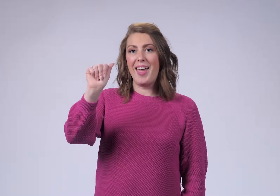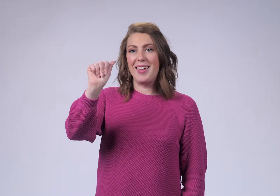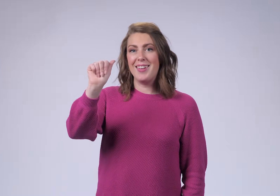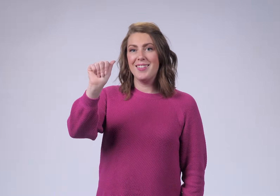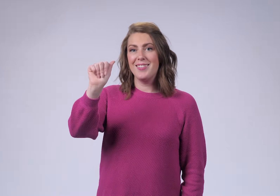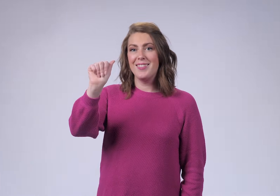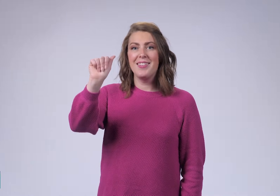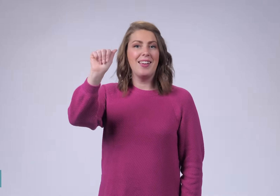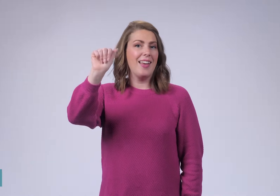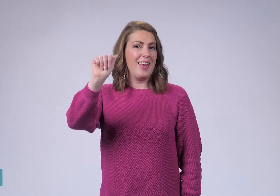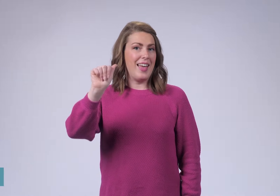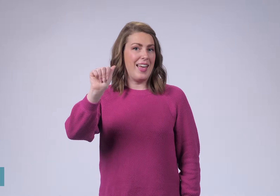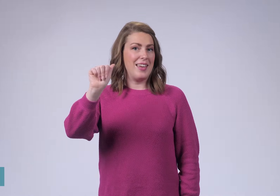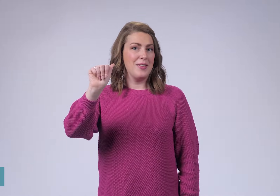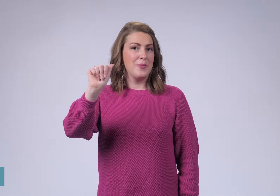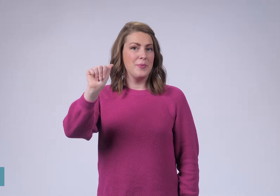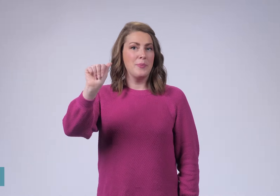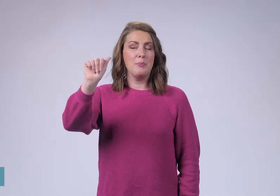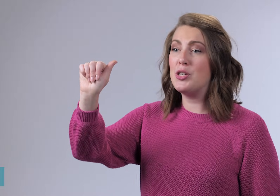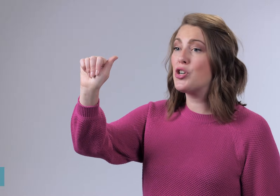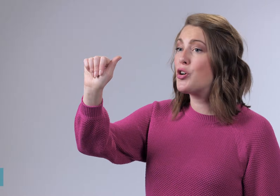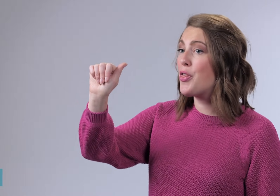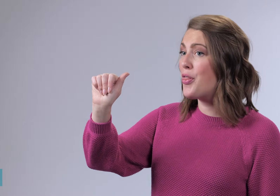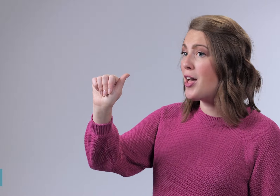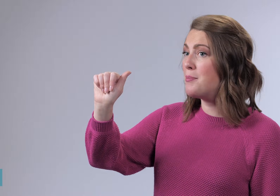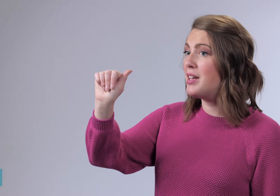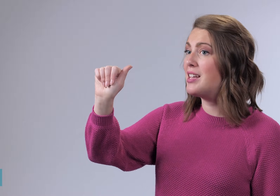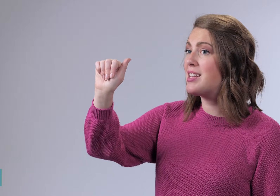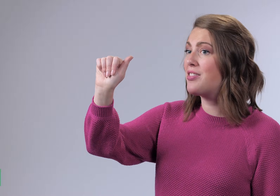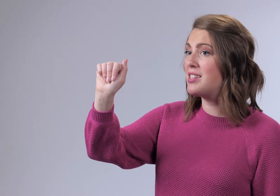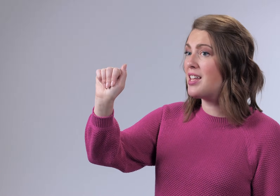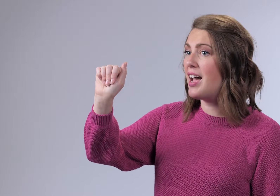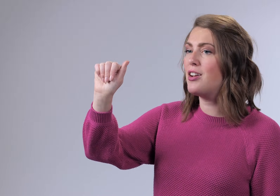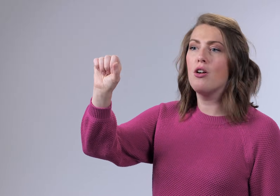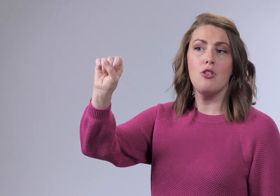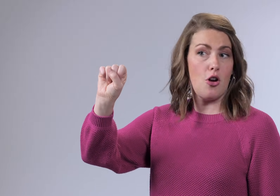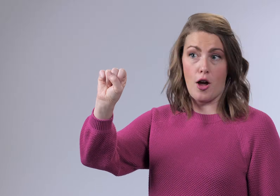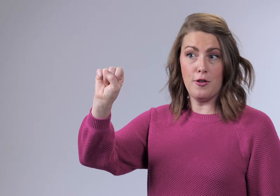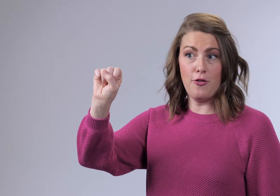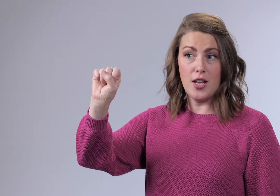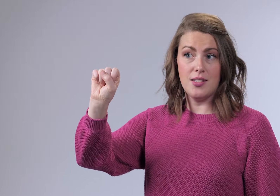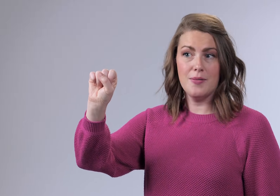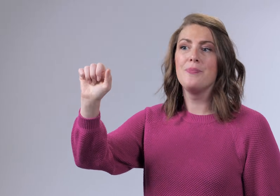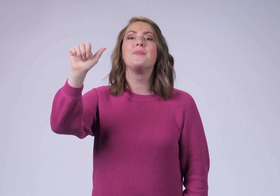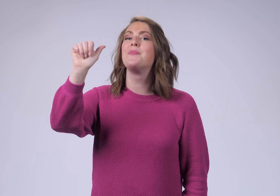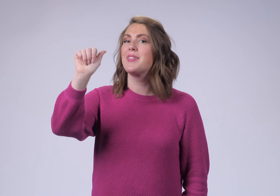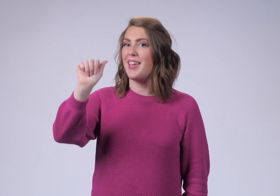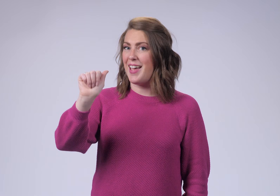A. Be sure your thumb is at the side, not in front.